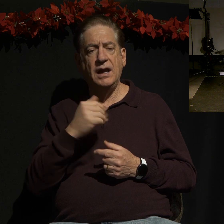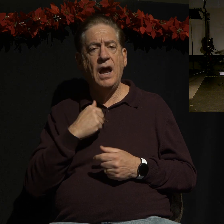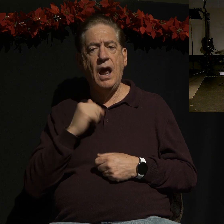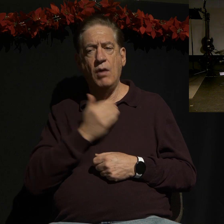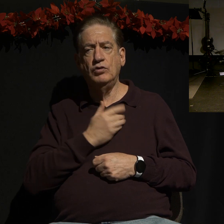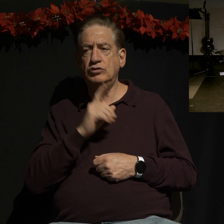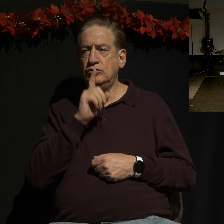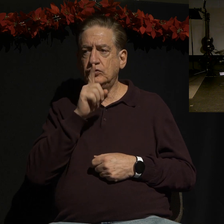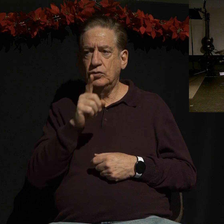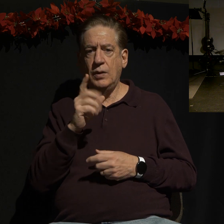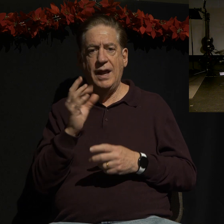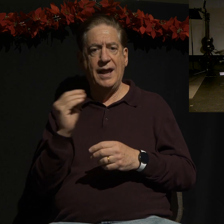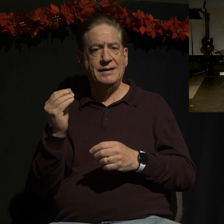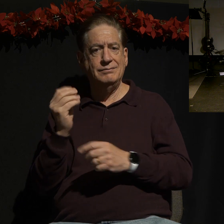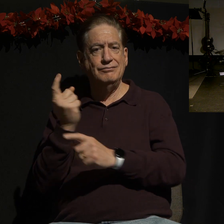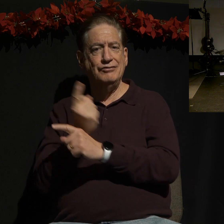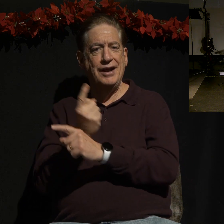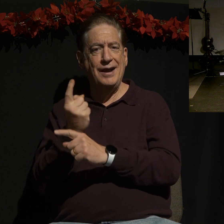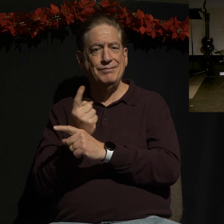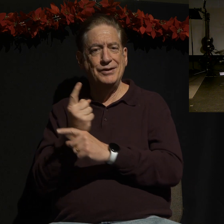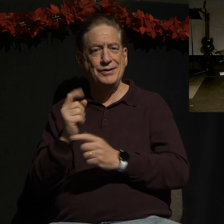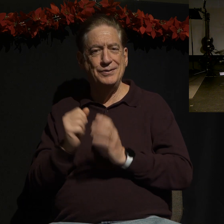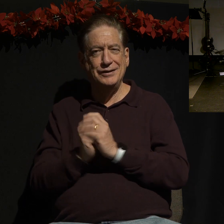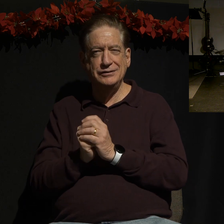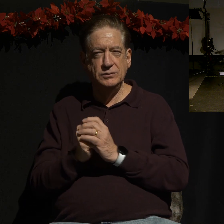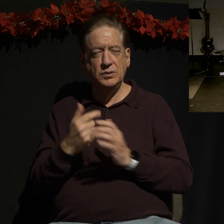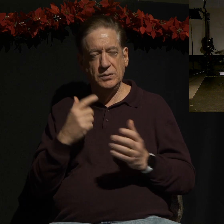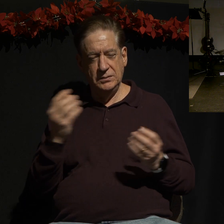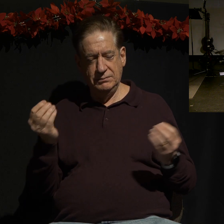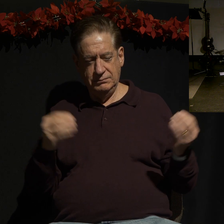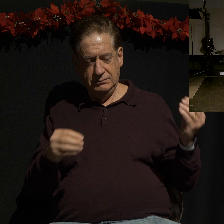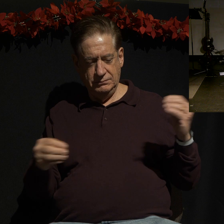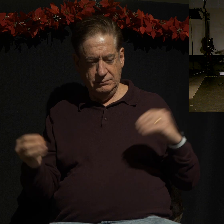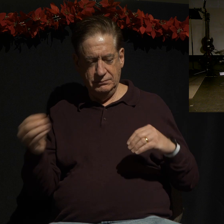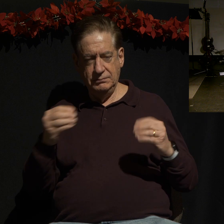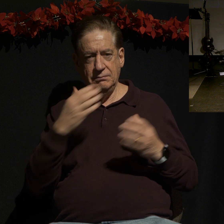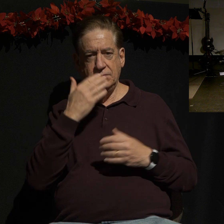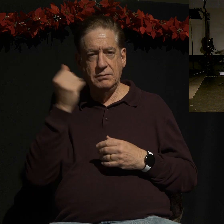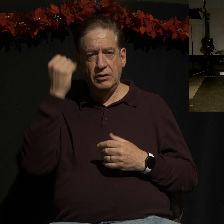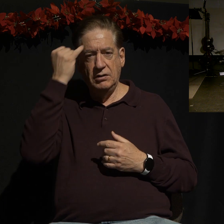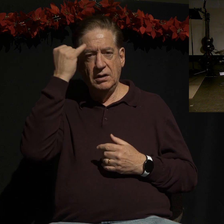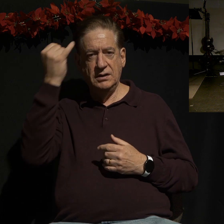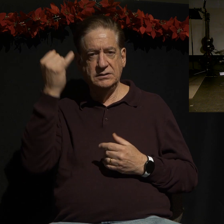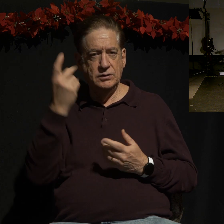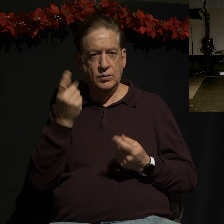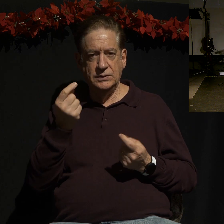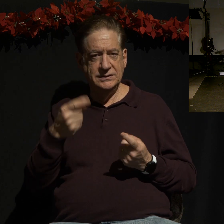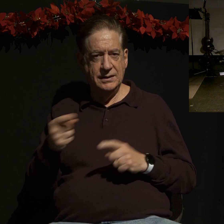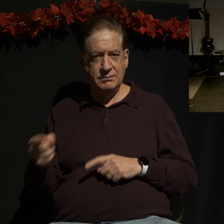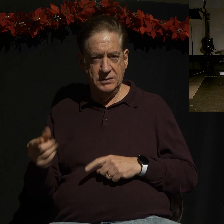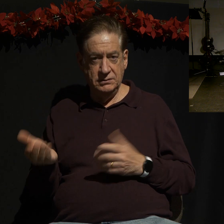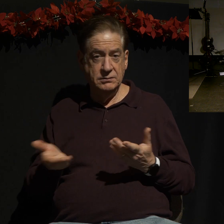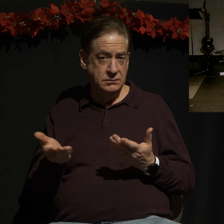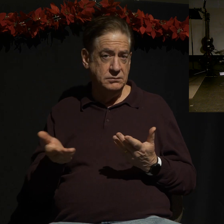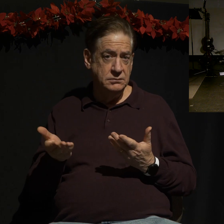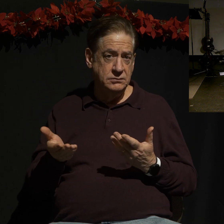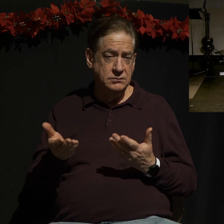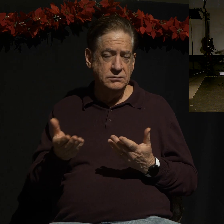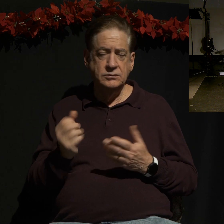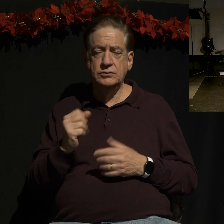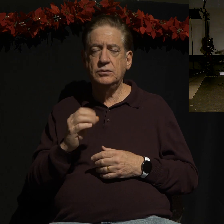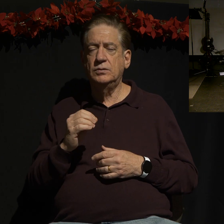worship. So we kind of get a better idea maybe of what's happening here. So